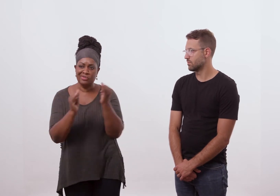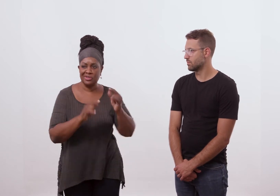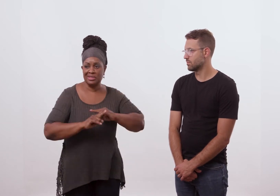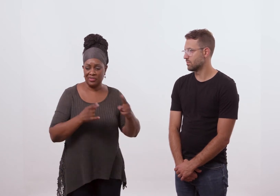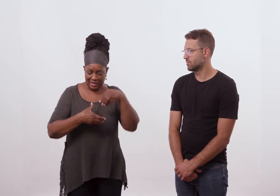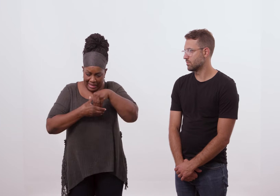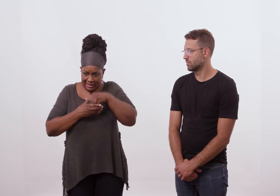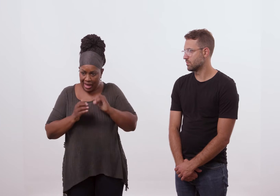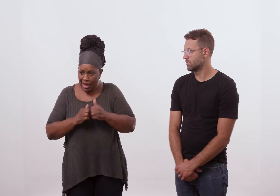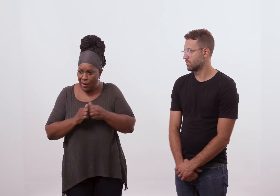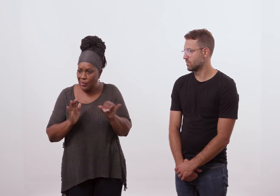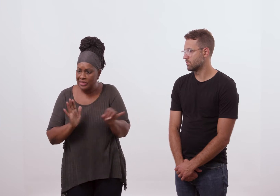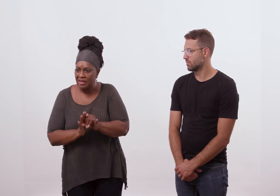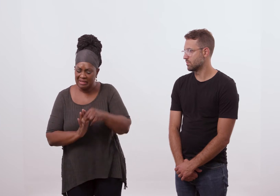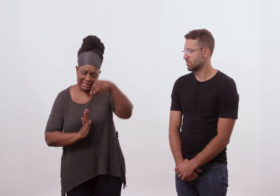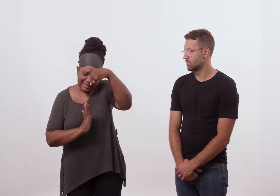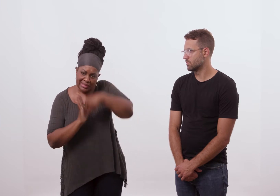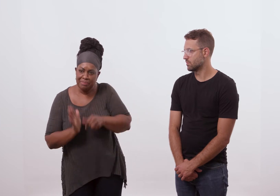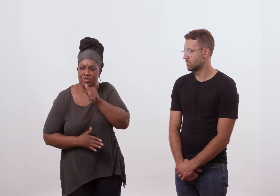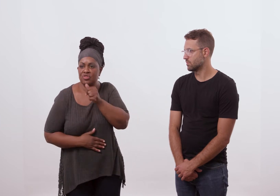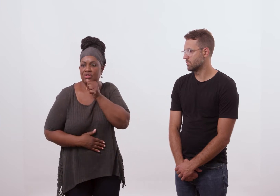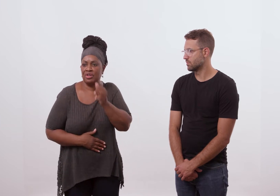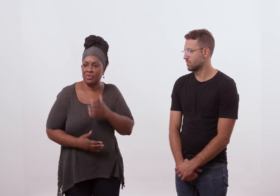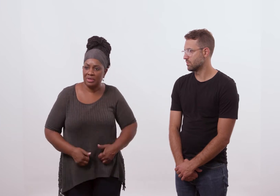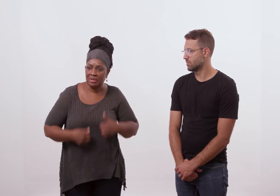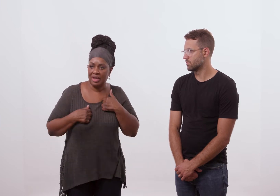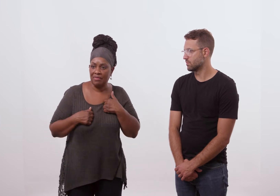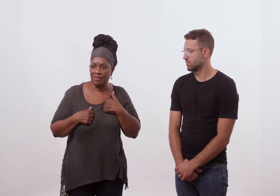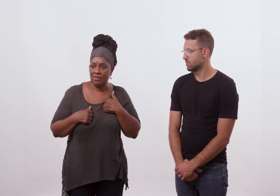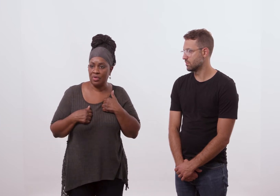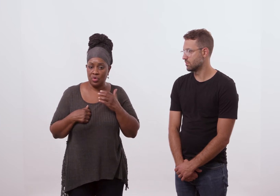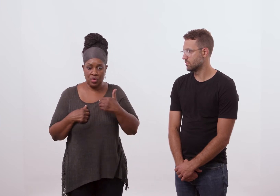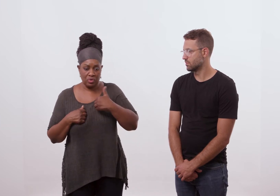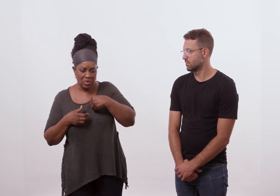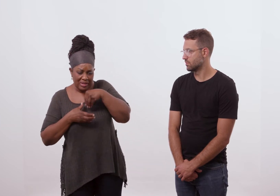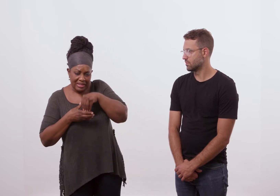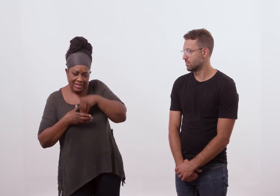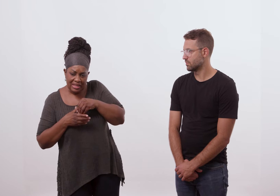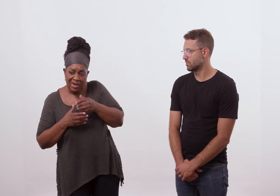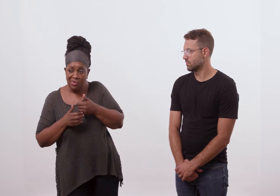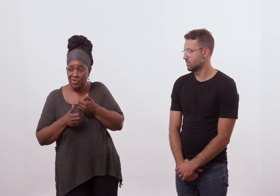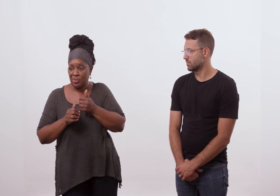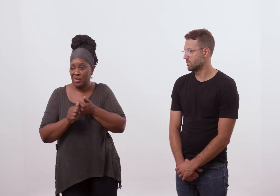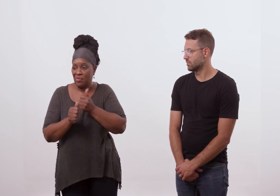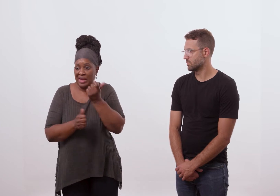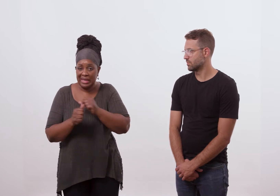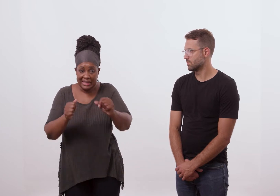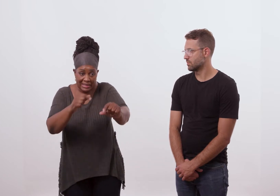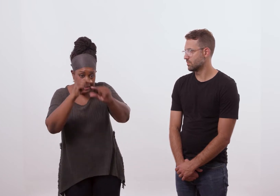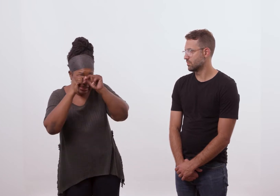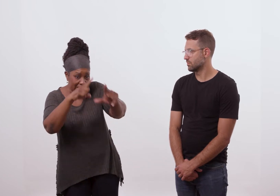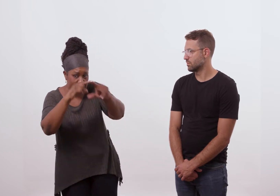inside. It's the deepest secret. Your soul name guards your inmost self from unwanted sending.